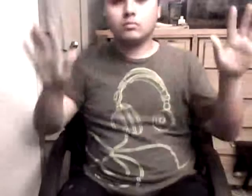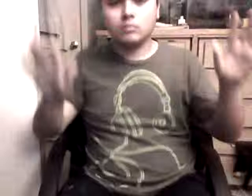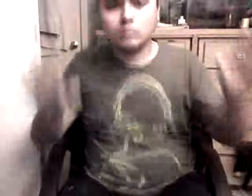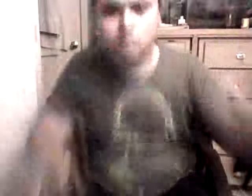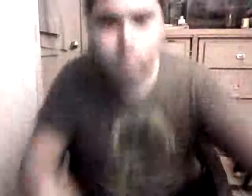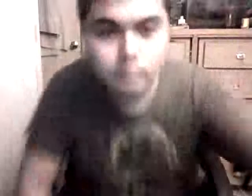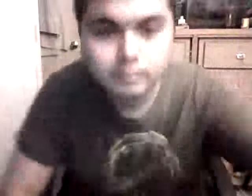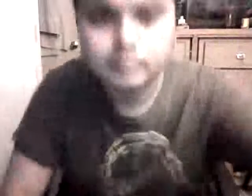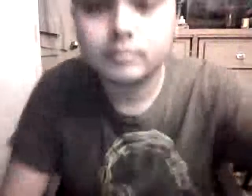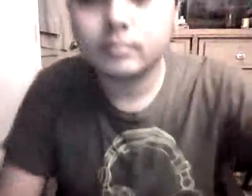We'll be right back.